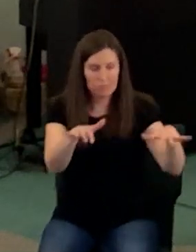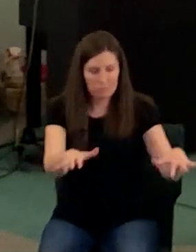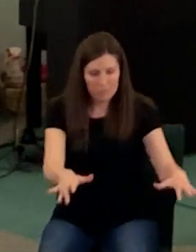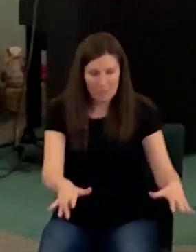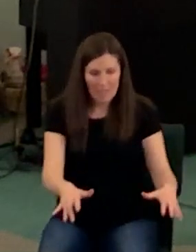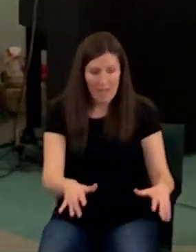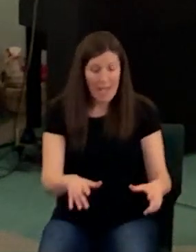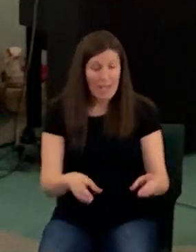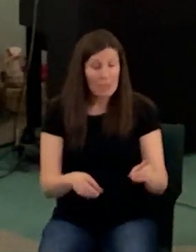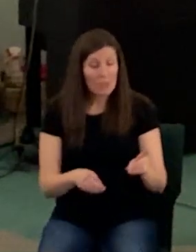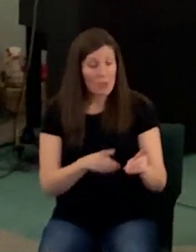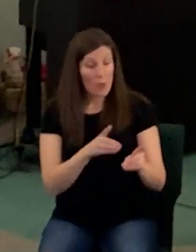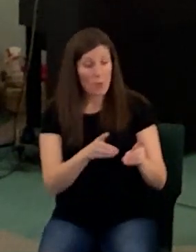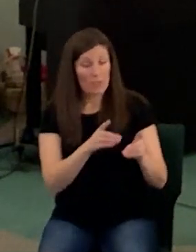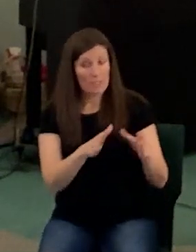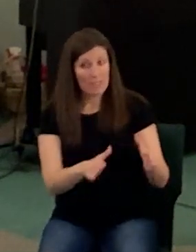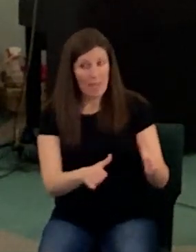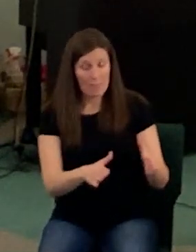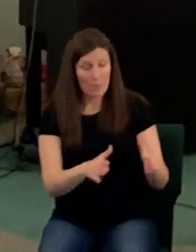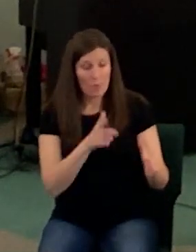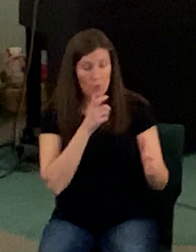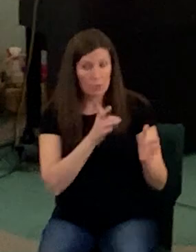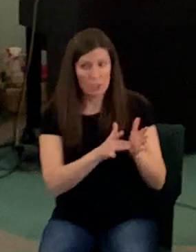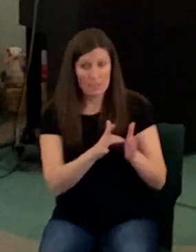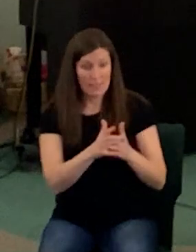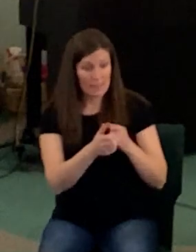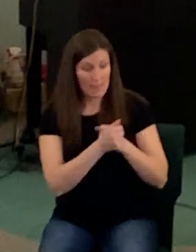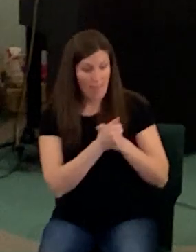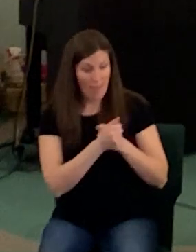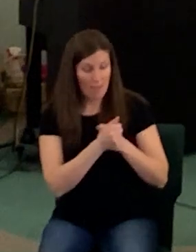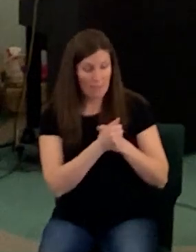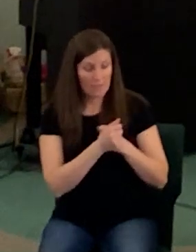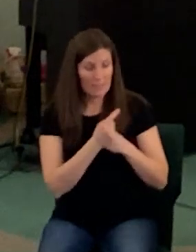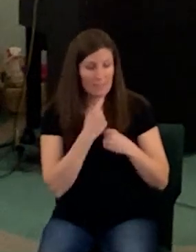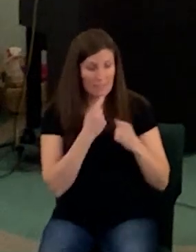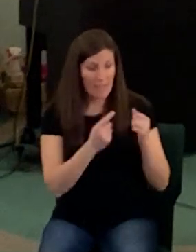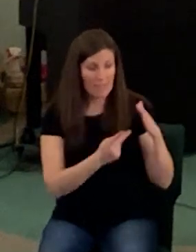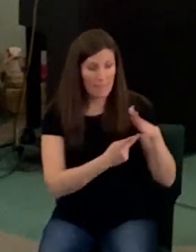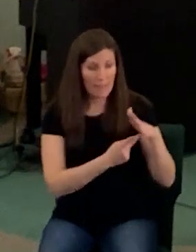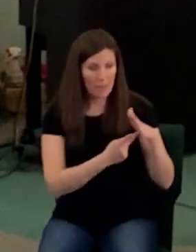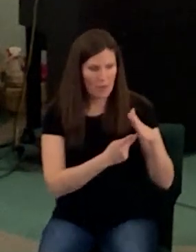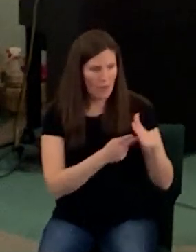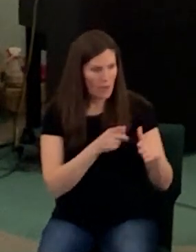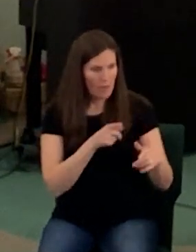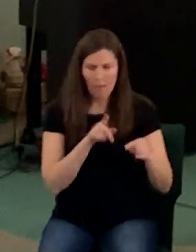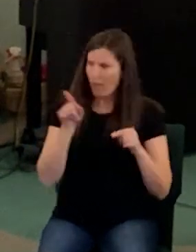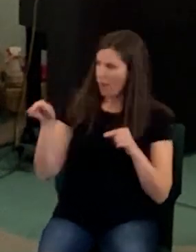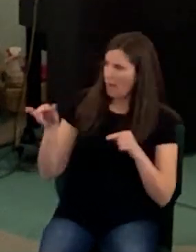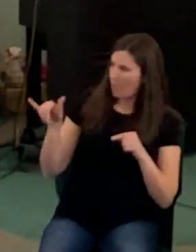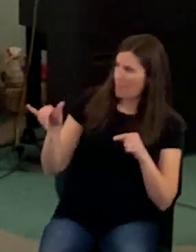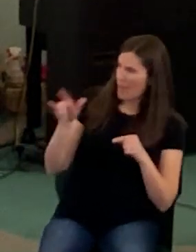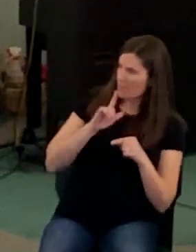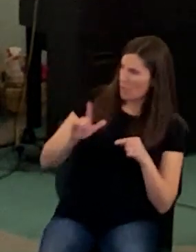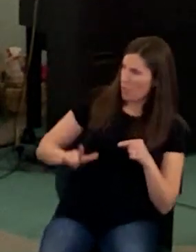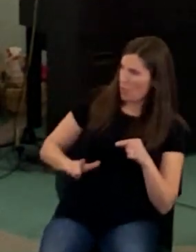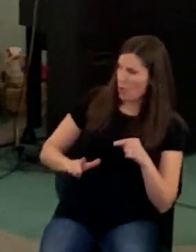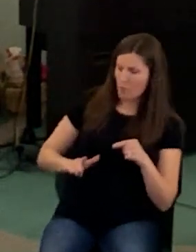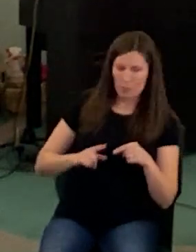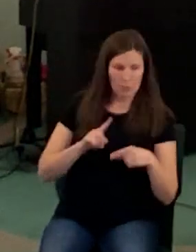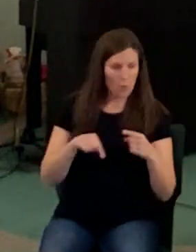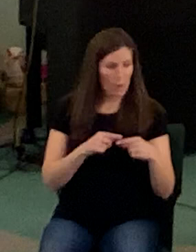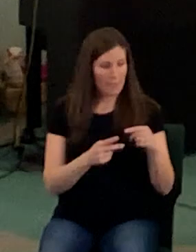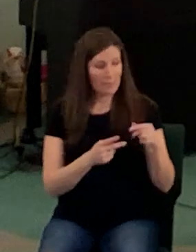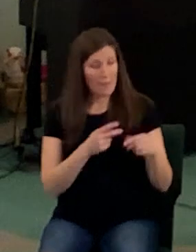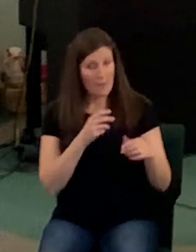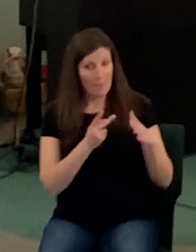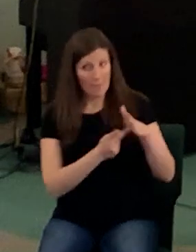the disciple whom Jesus loved said to Peter, it is the Lord. So when Simon Peter heard that it was the